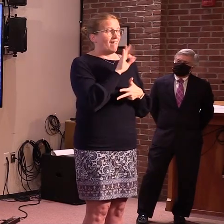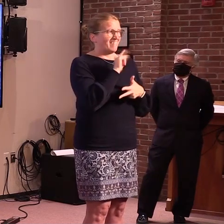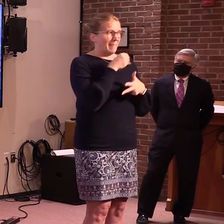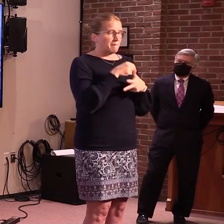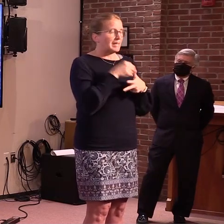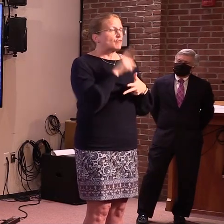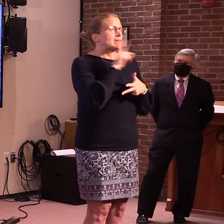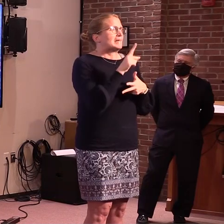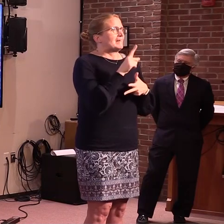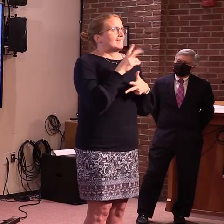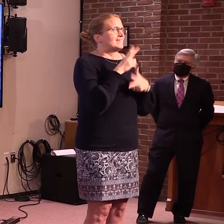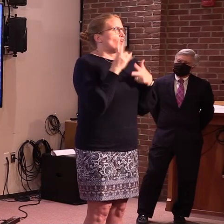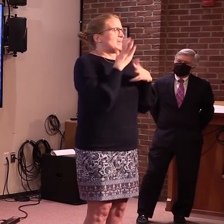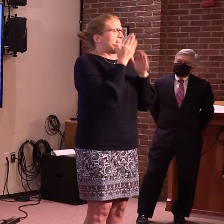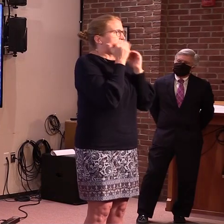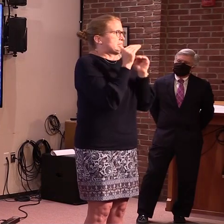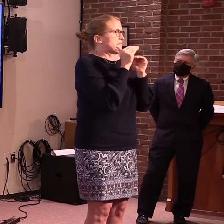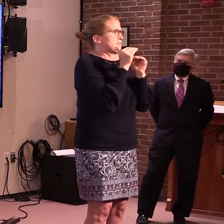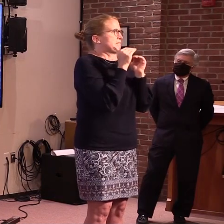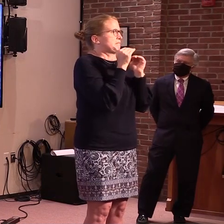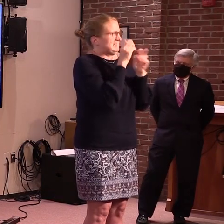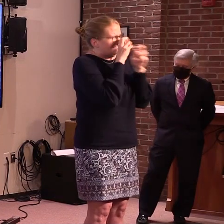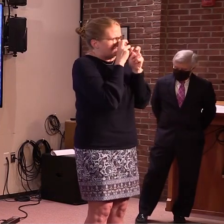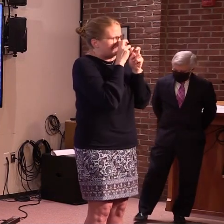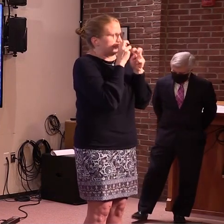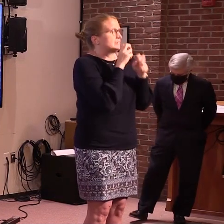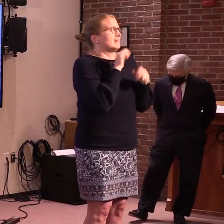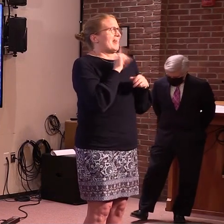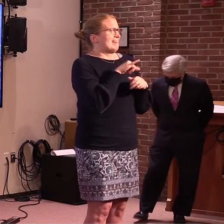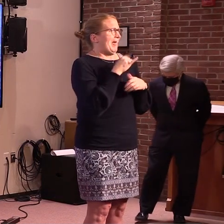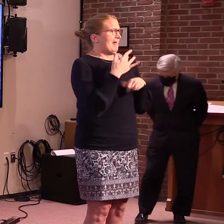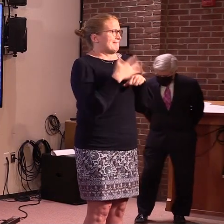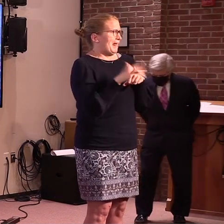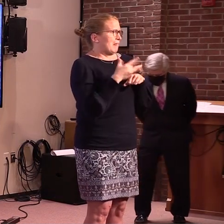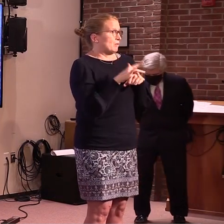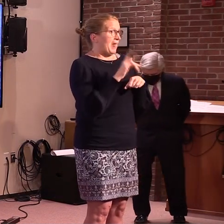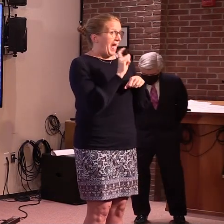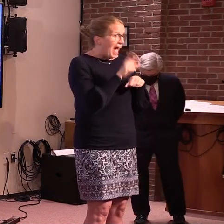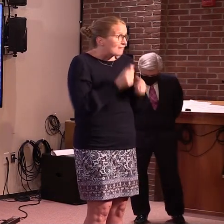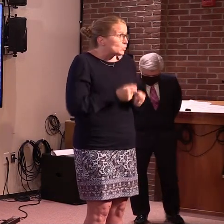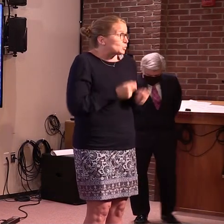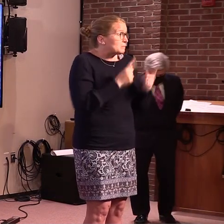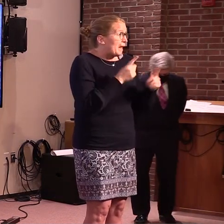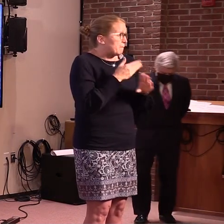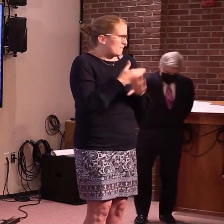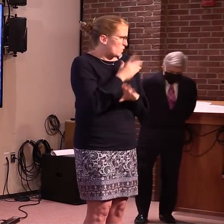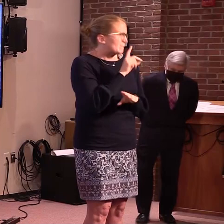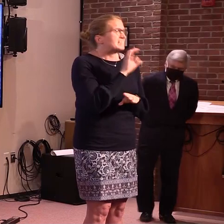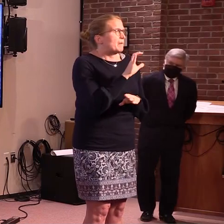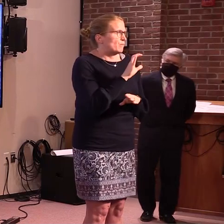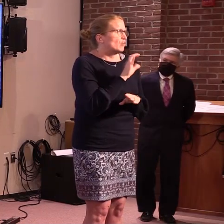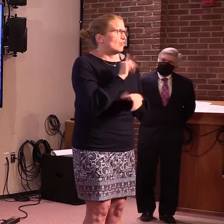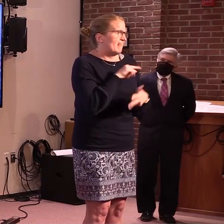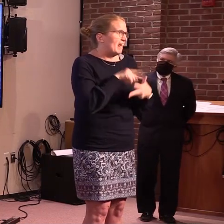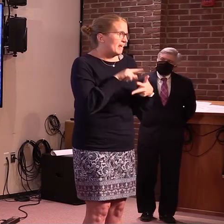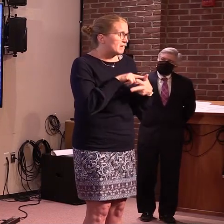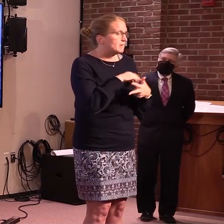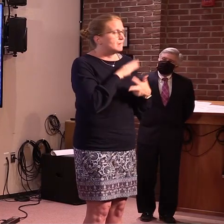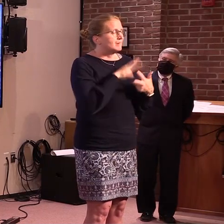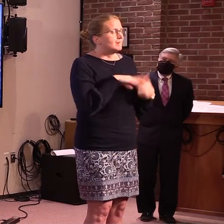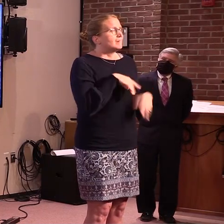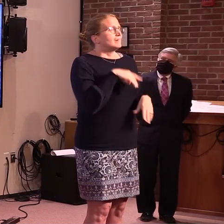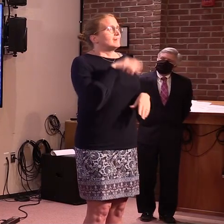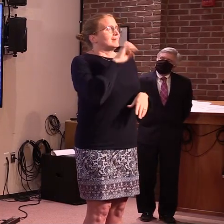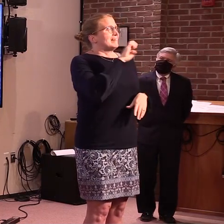that has the shortest time availability. Those funds, I believe, have to be spent by this December. We also have what's called ESSER, which is